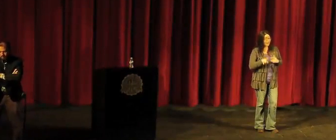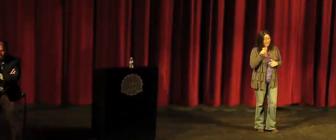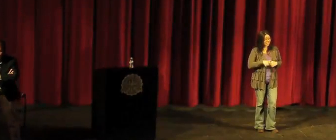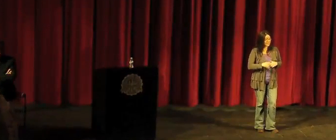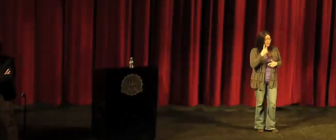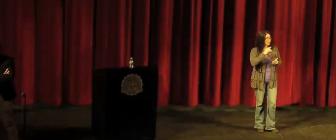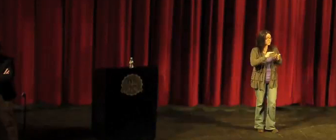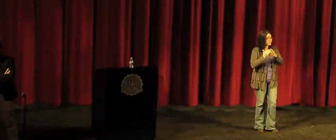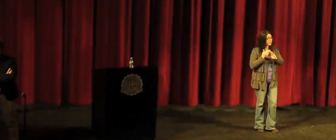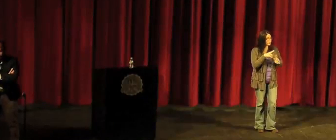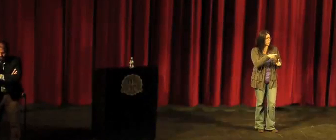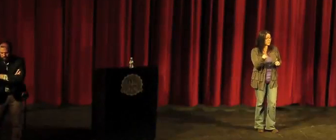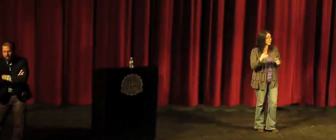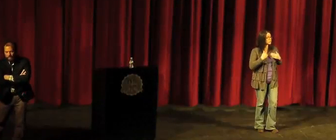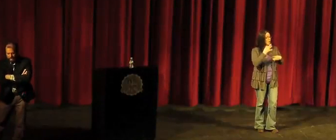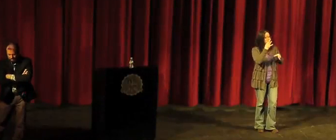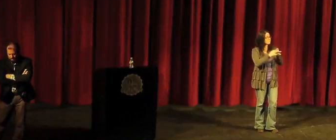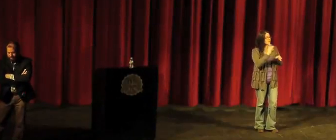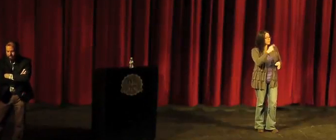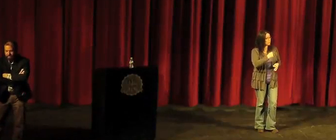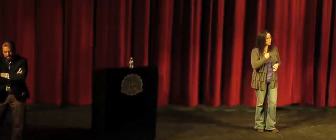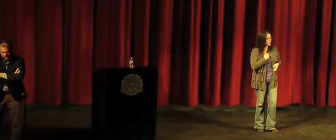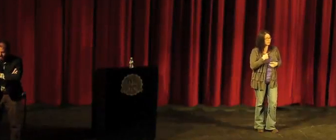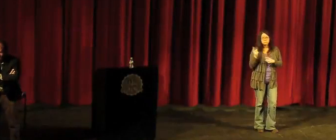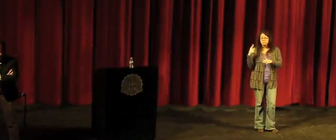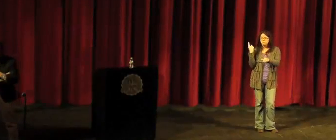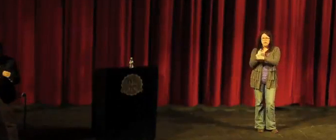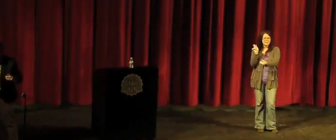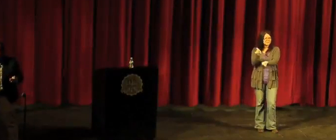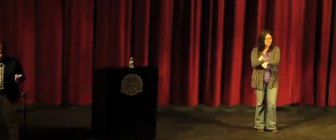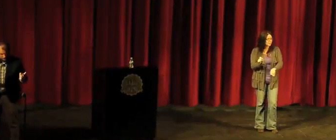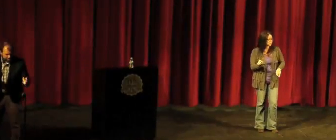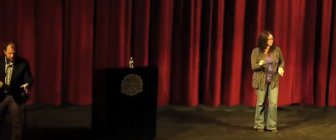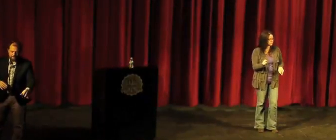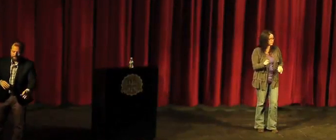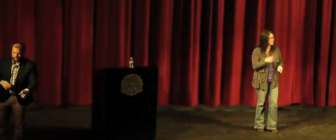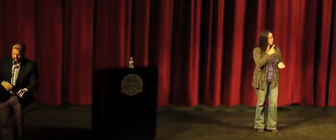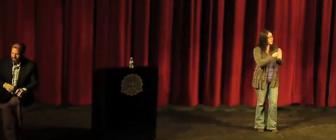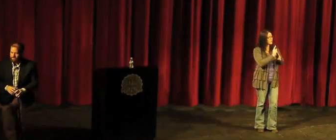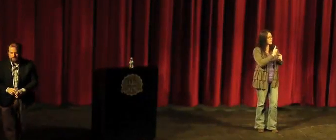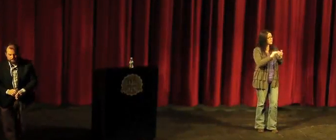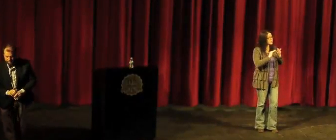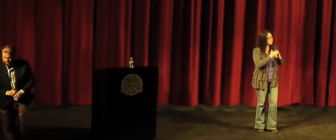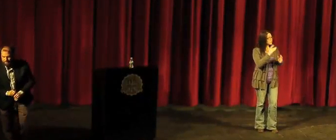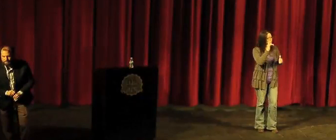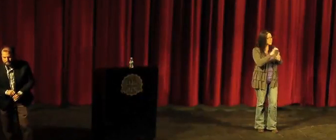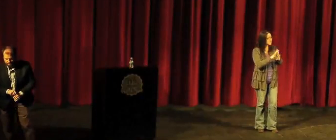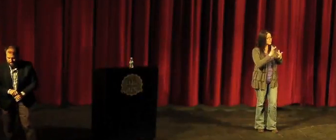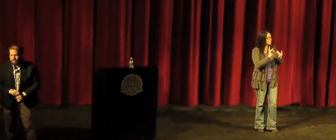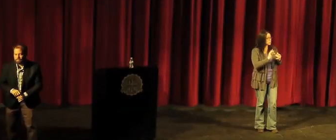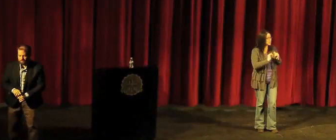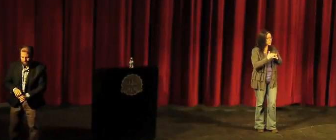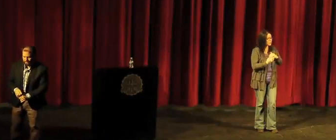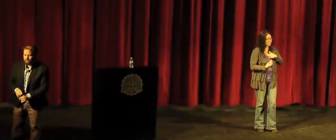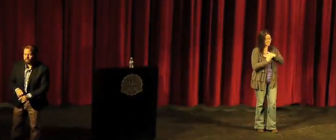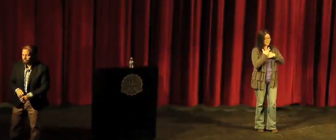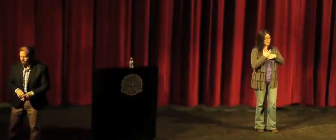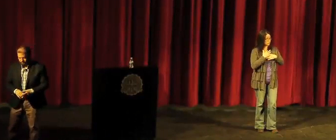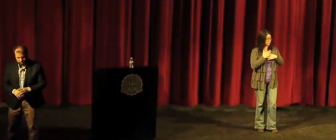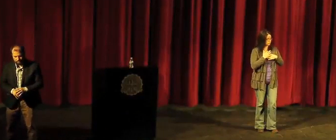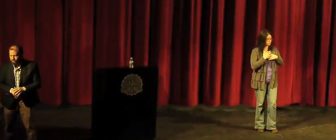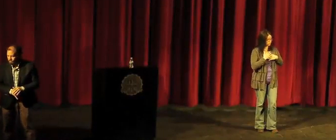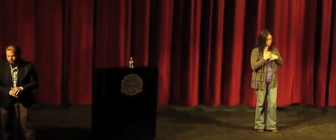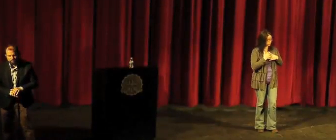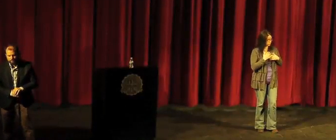for the community to have faith for me. Yes. Exactly. There are and moments where the community believes the story in a way that continues to shape me, though